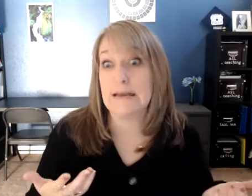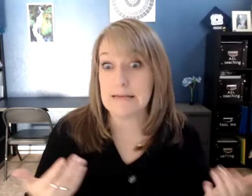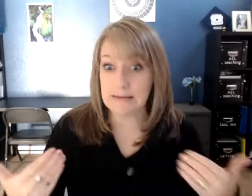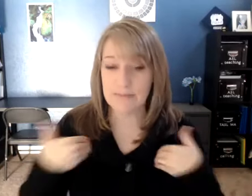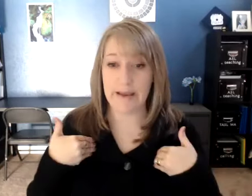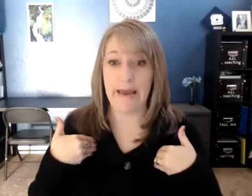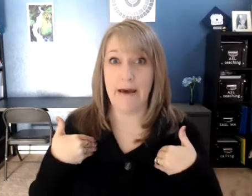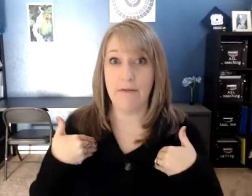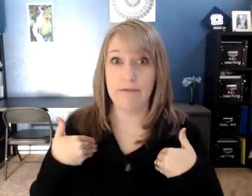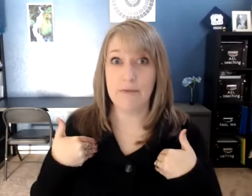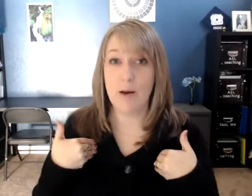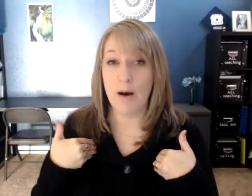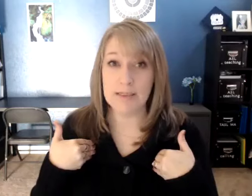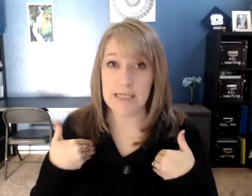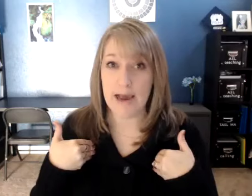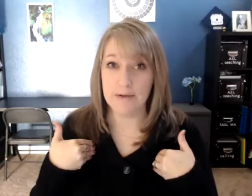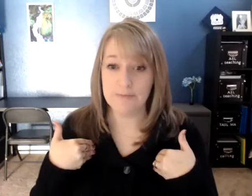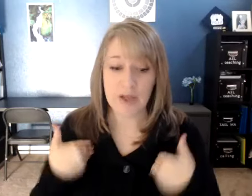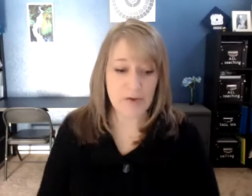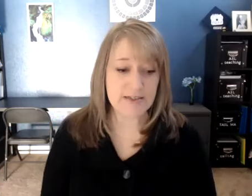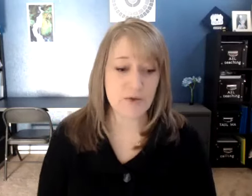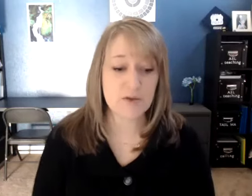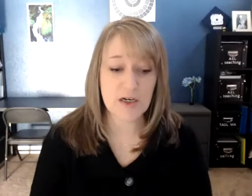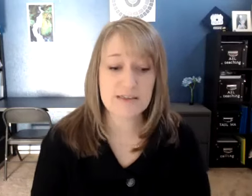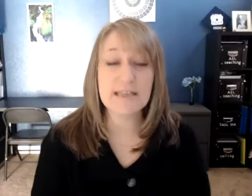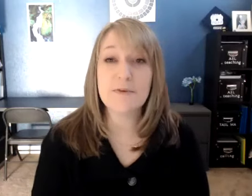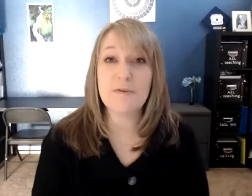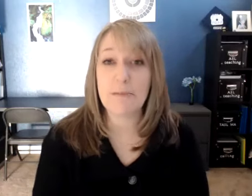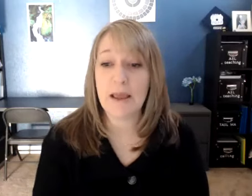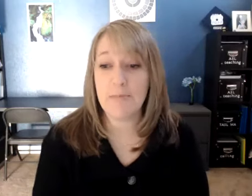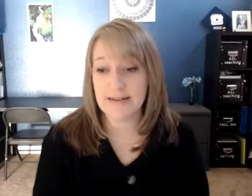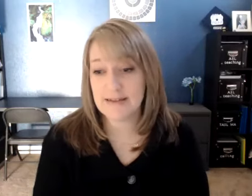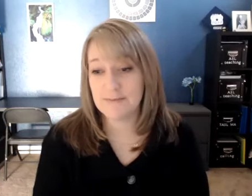is. I have a mom and dad. All right, so those are our signs for family and pets.